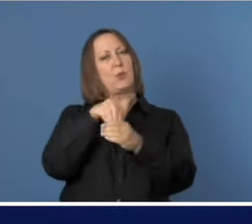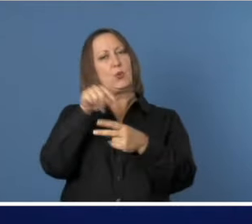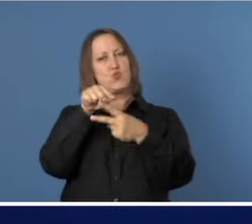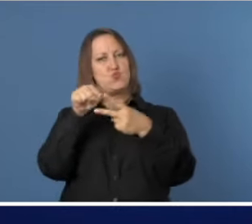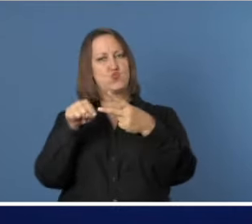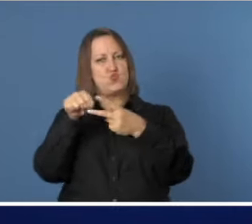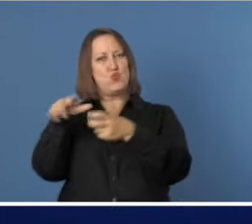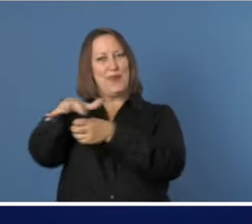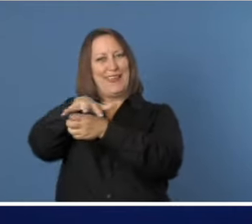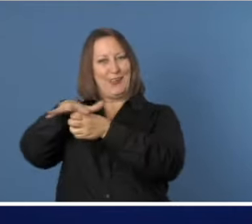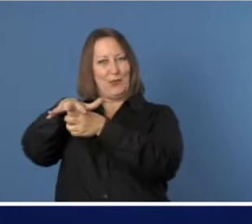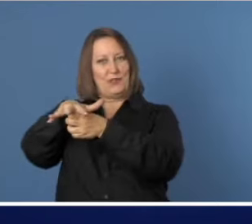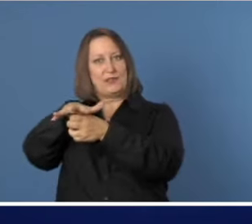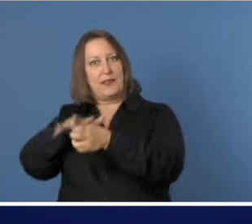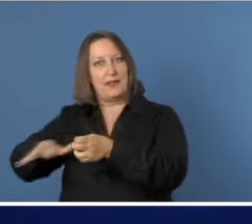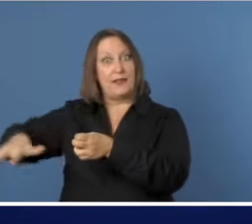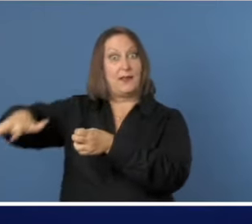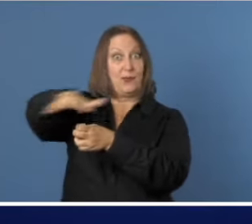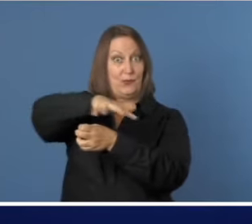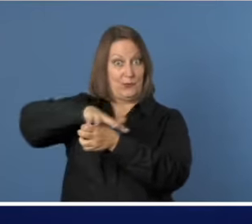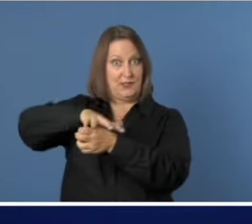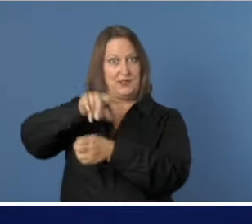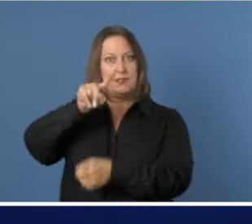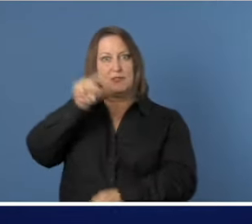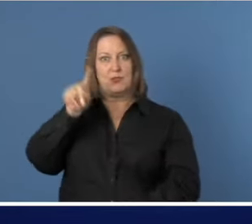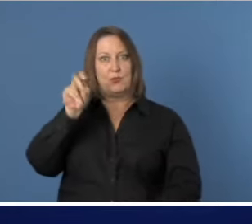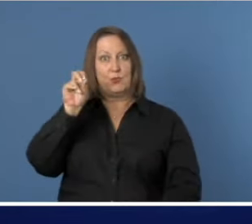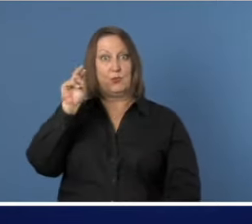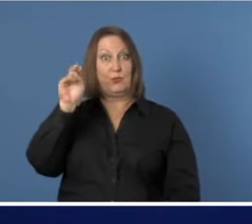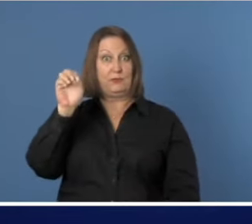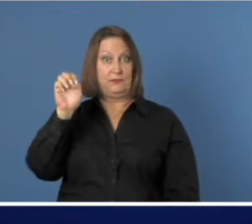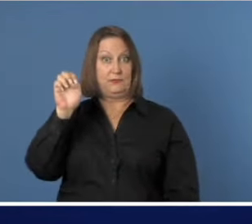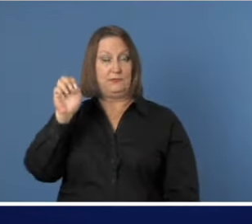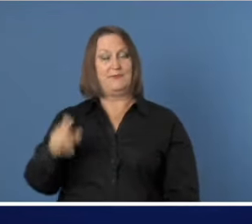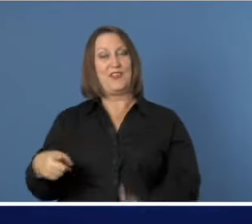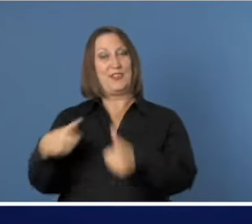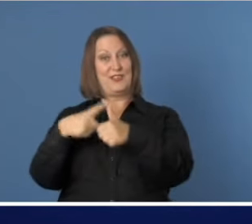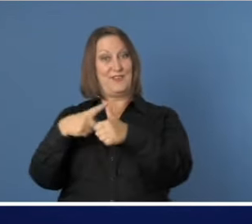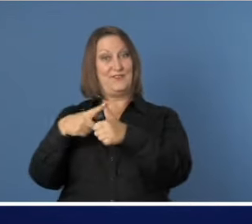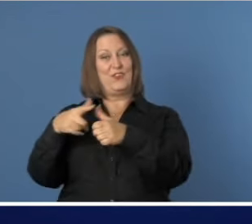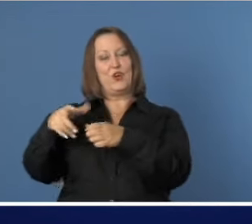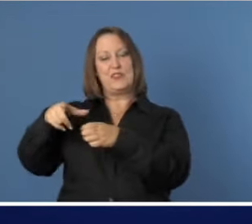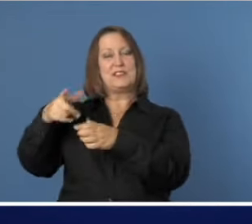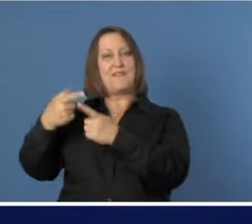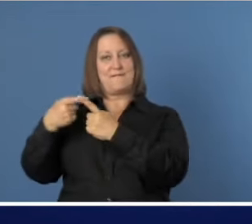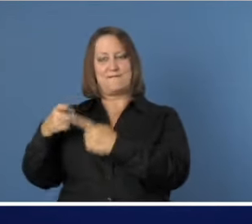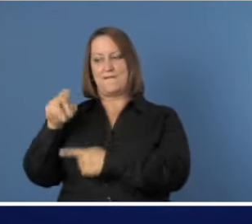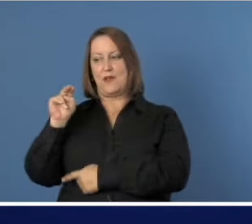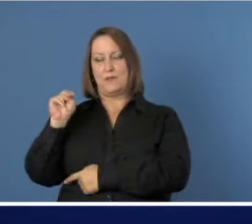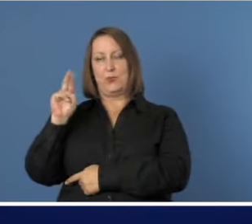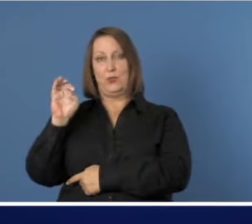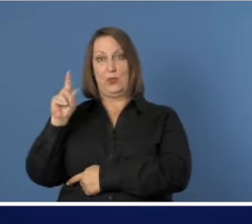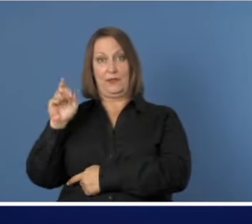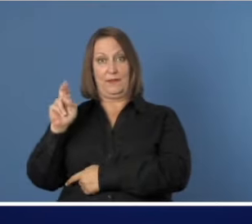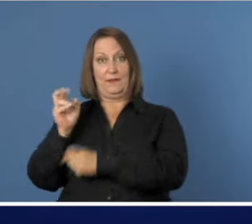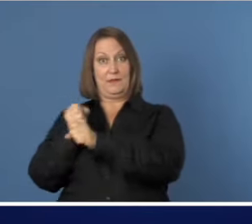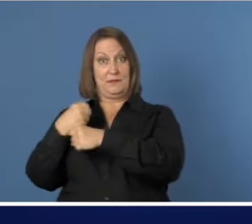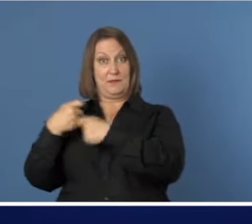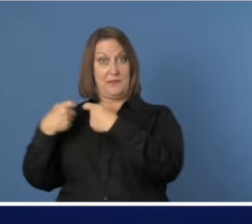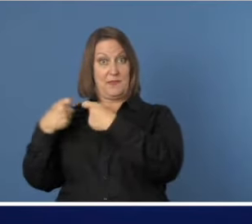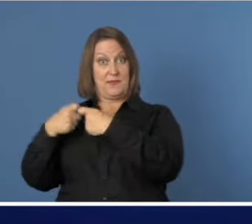The plans define 2 emergency planning zones. One zone covers an area within